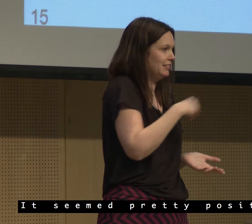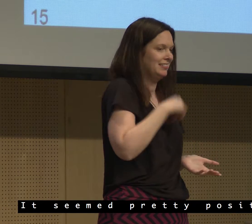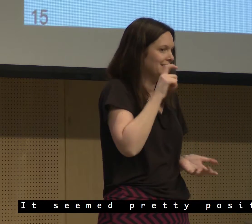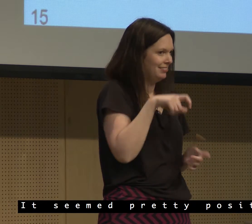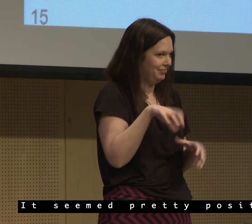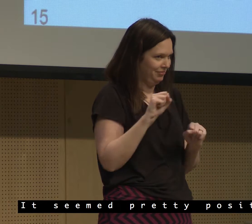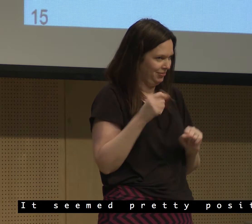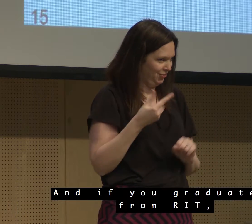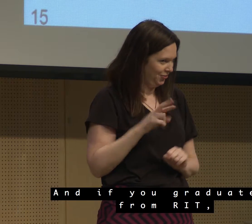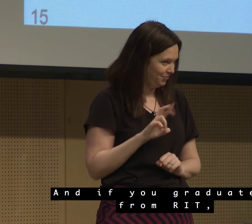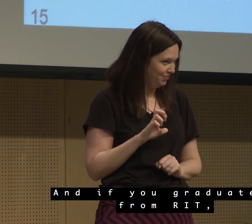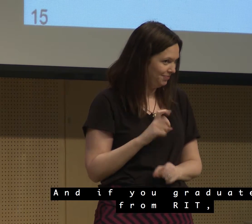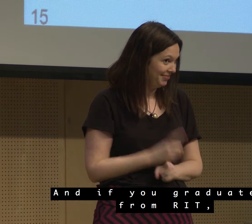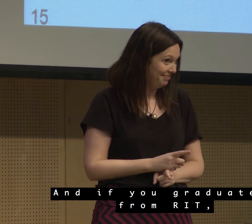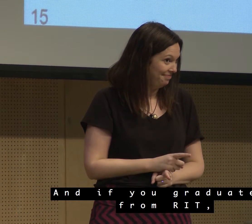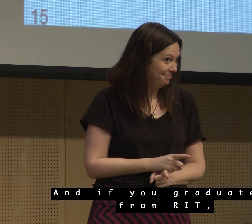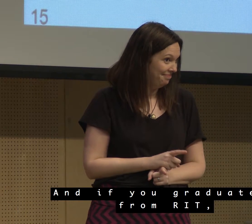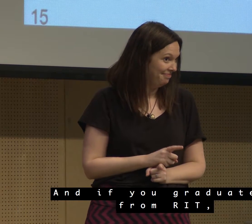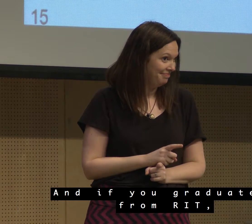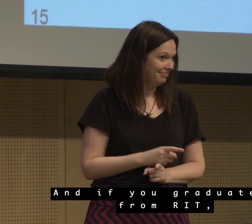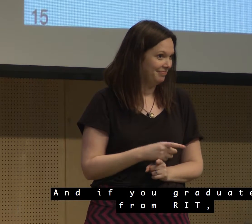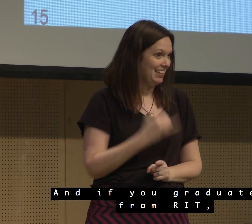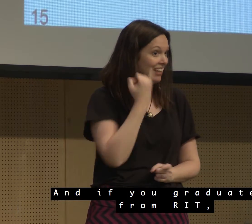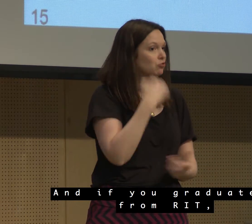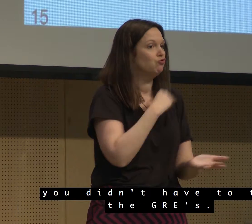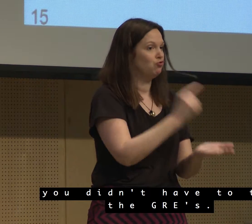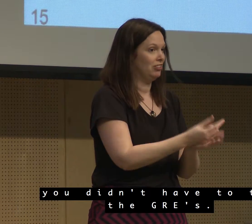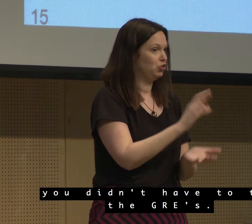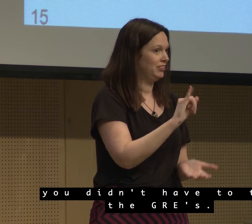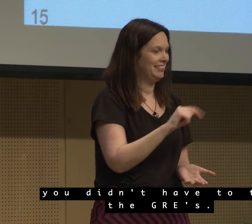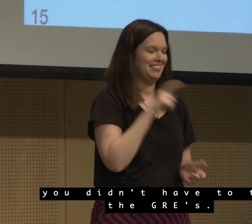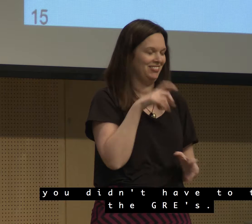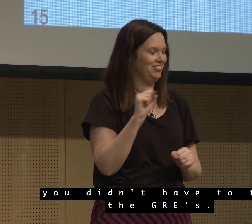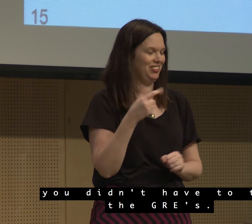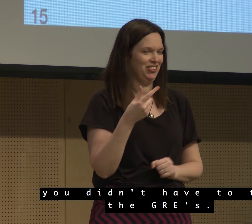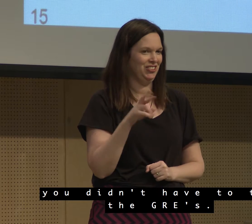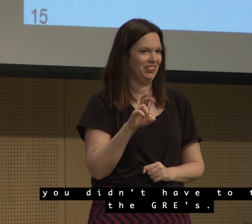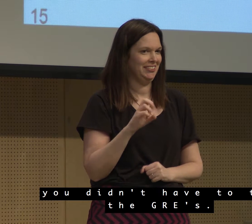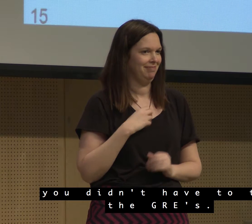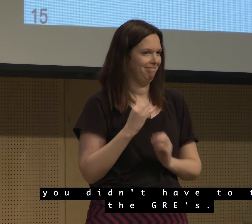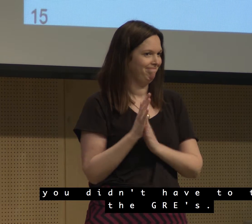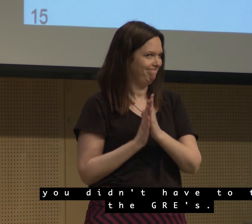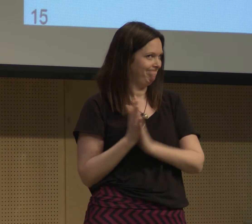positive. And if you graduated from RIT, you didn't have to take the GRE. So